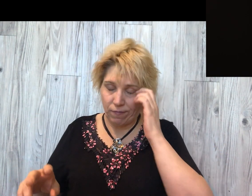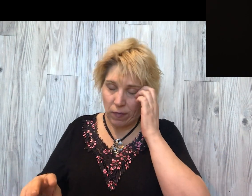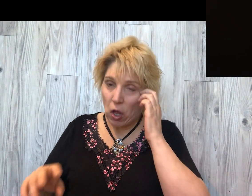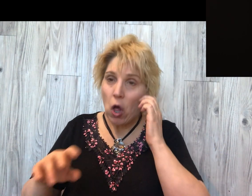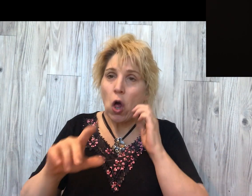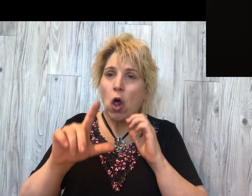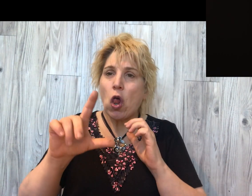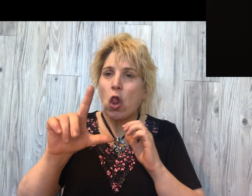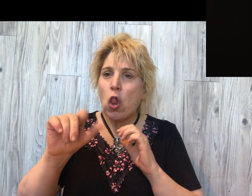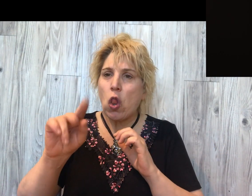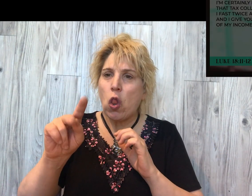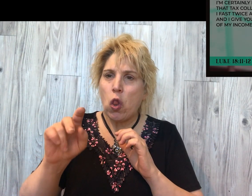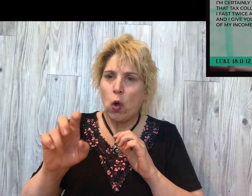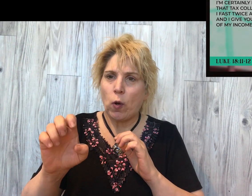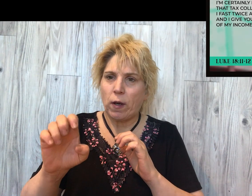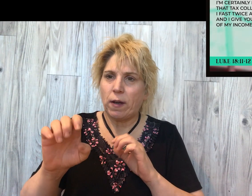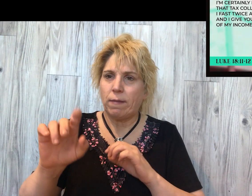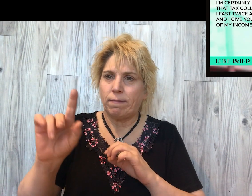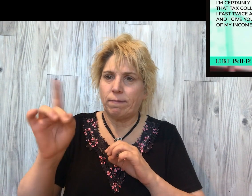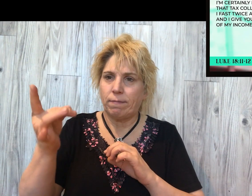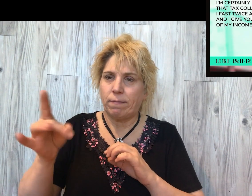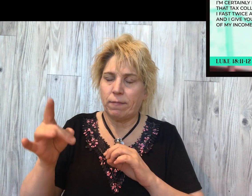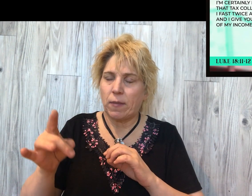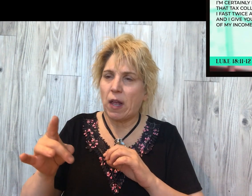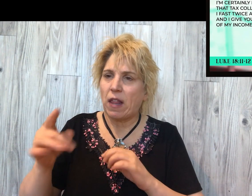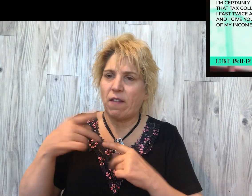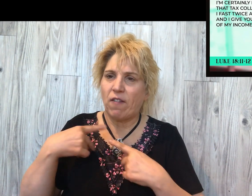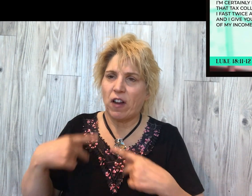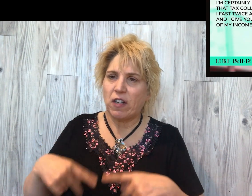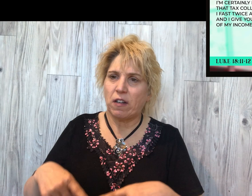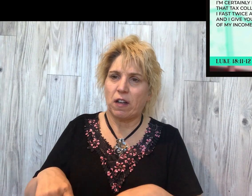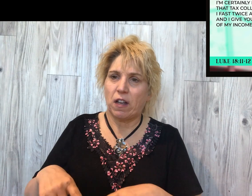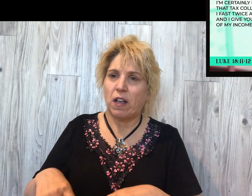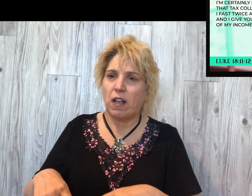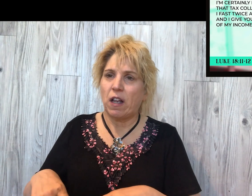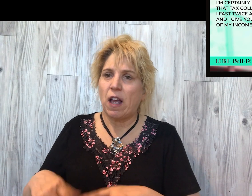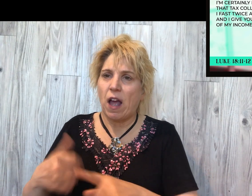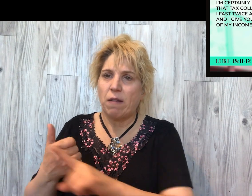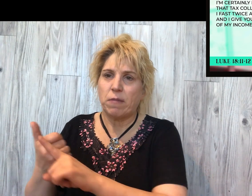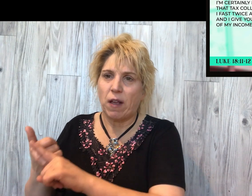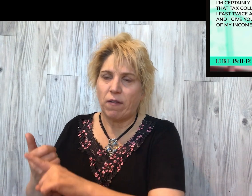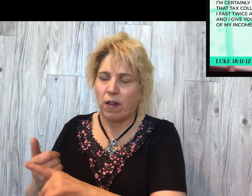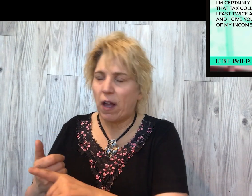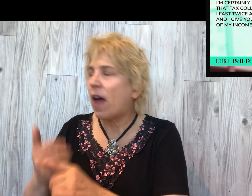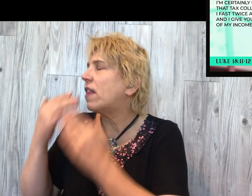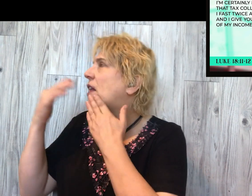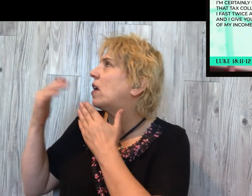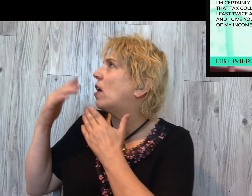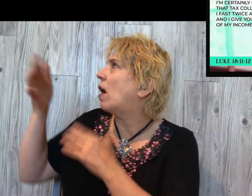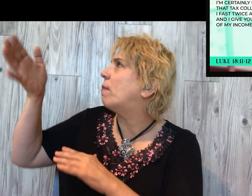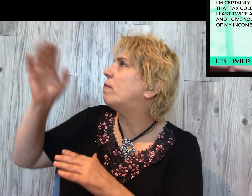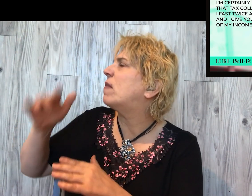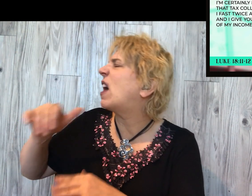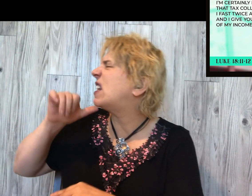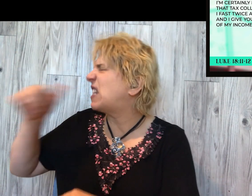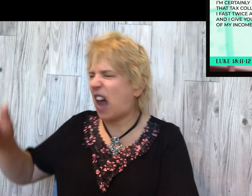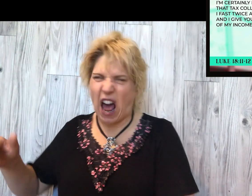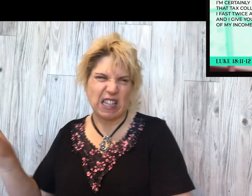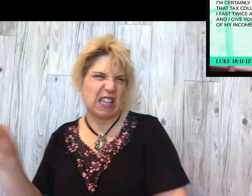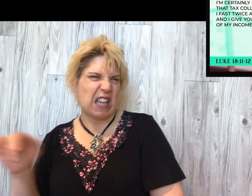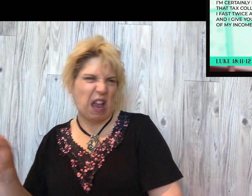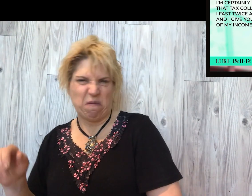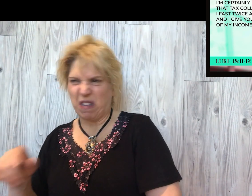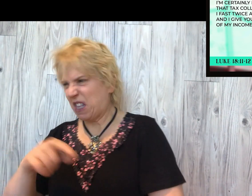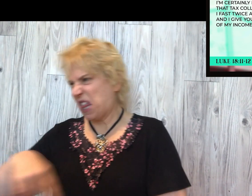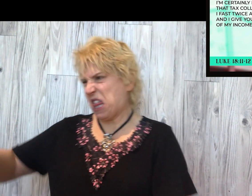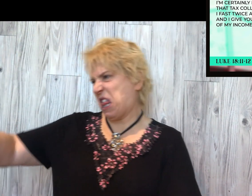11 of Luke 18. The Pharisee stood by himself and prayed this prayer. I thank you, God, that I am not